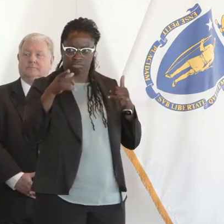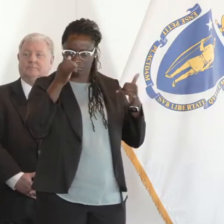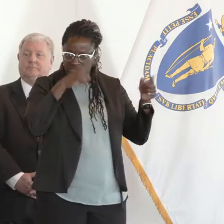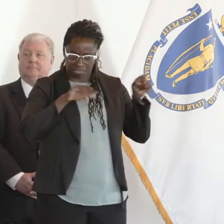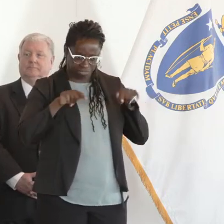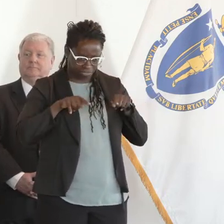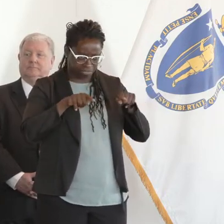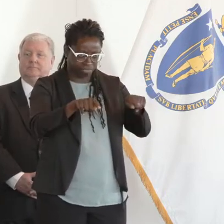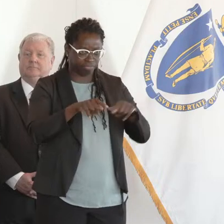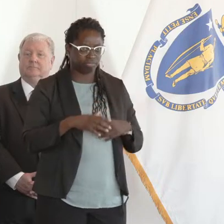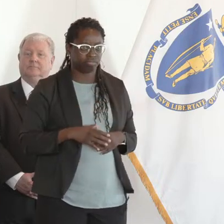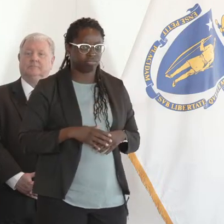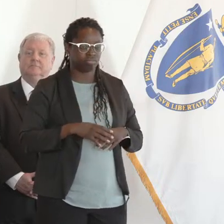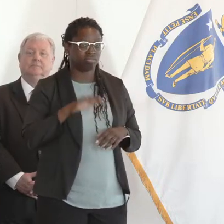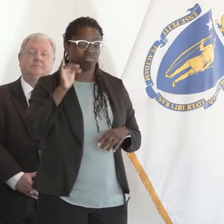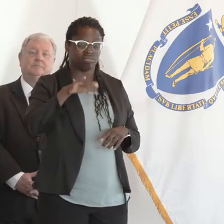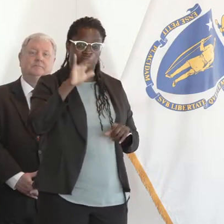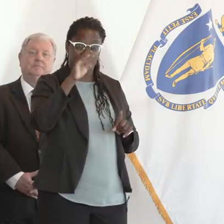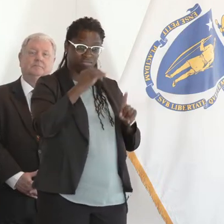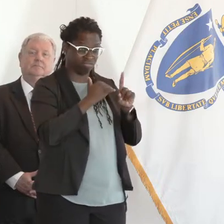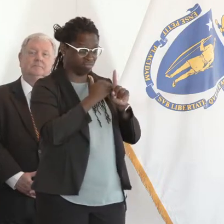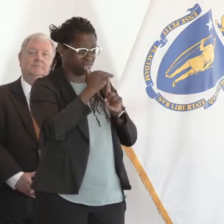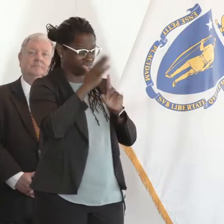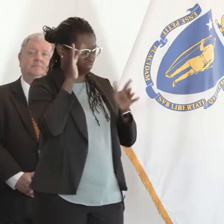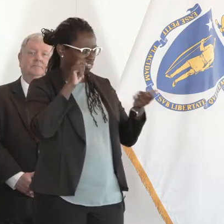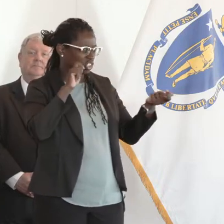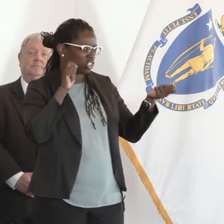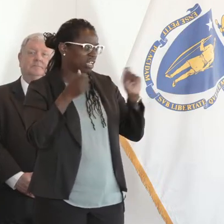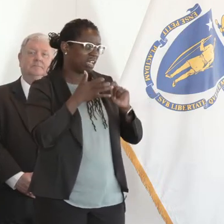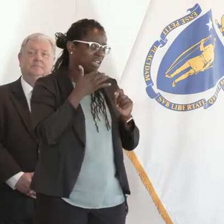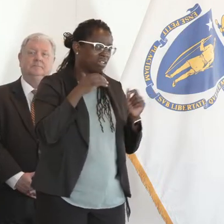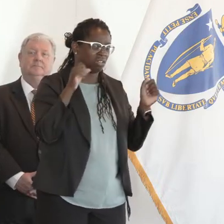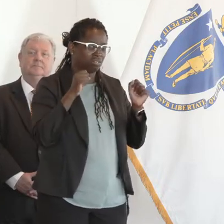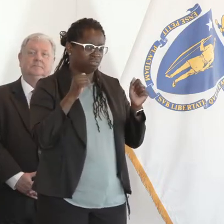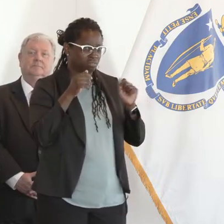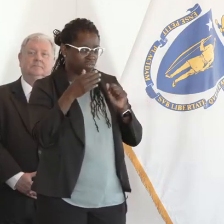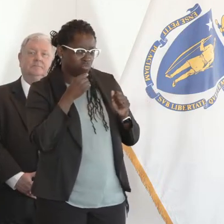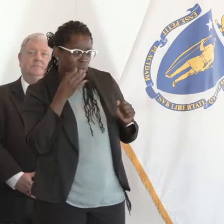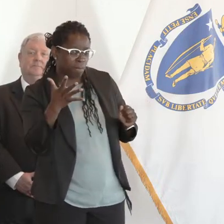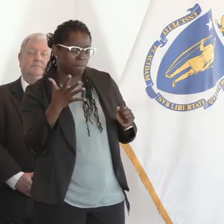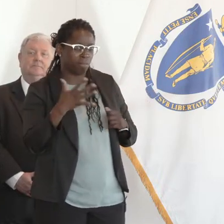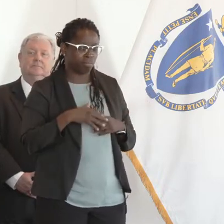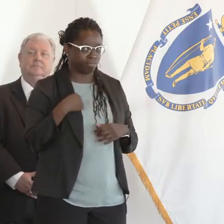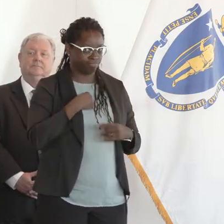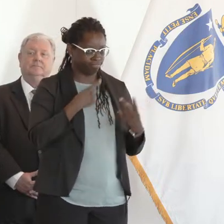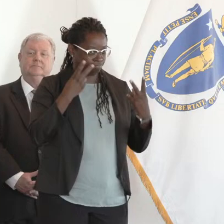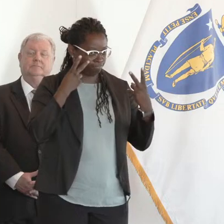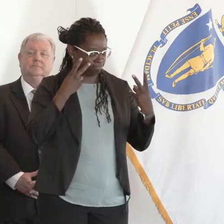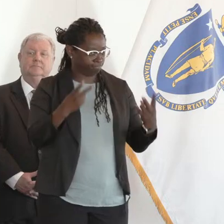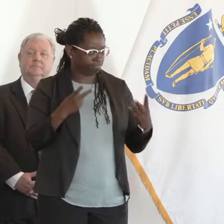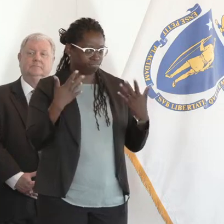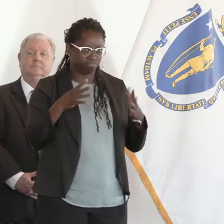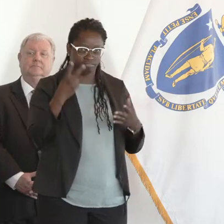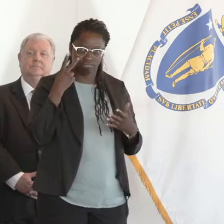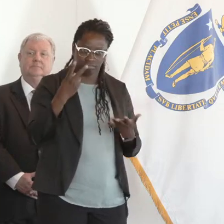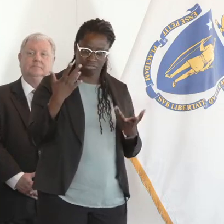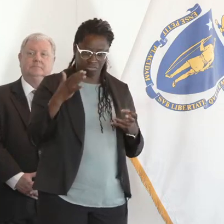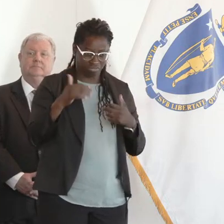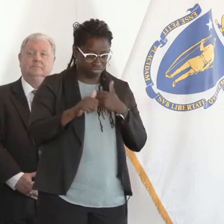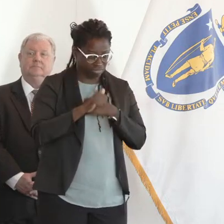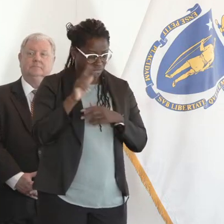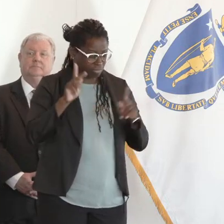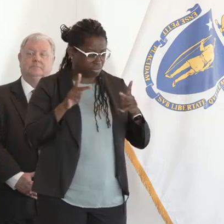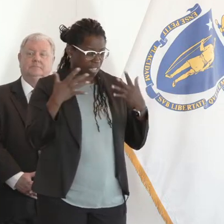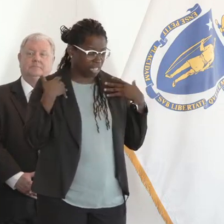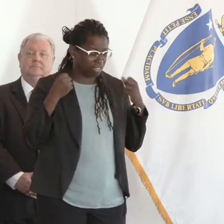know. And as leaders, we've seen up close how this change harms and threatens our people's well-being in all